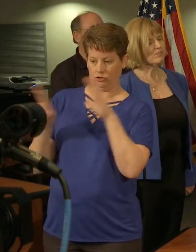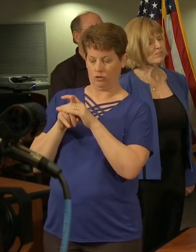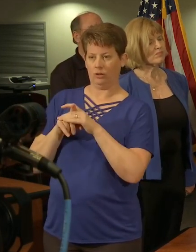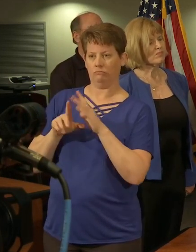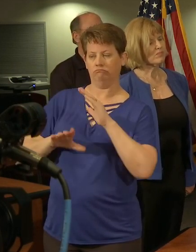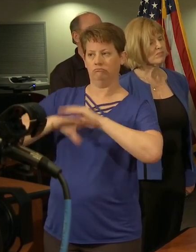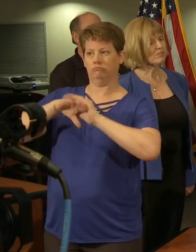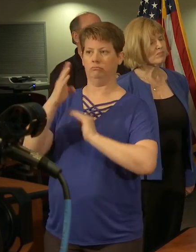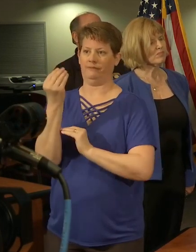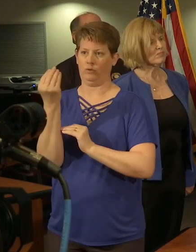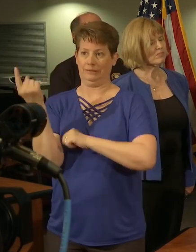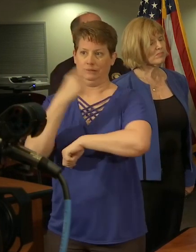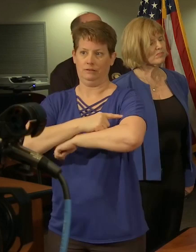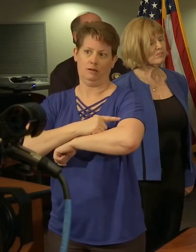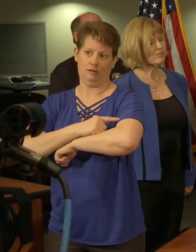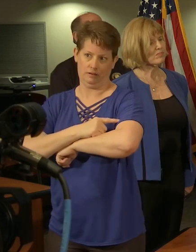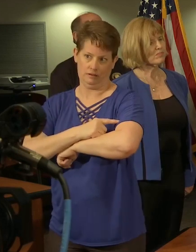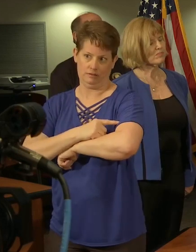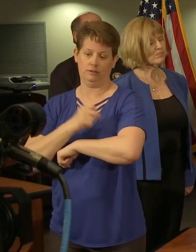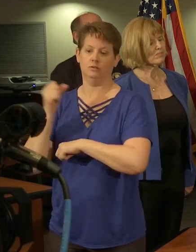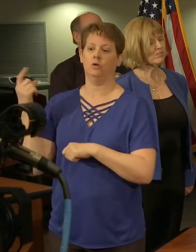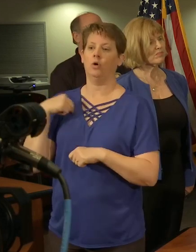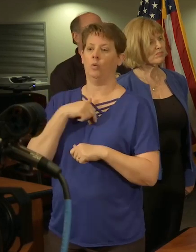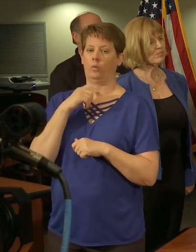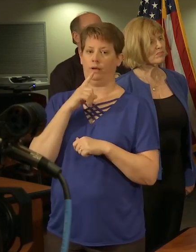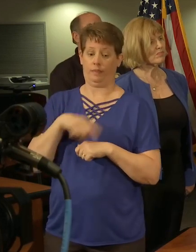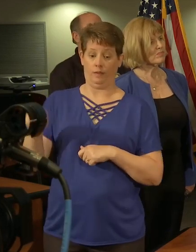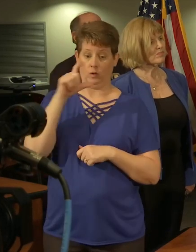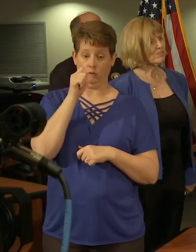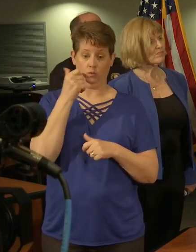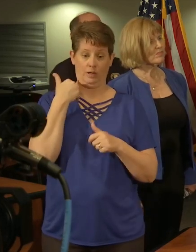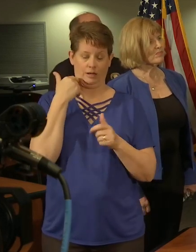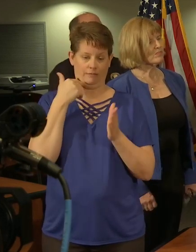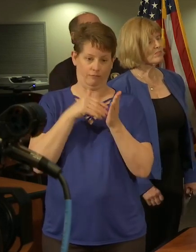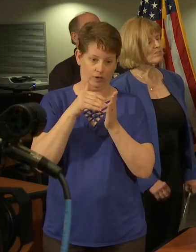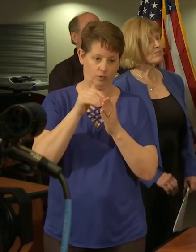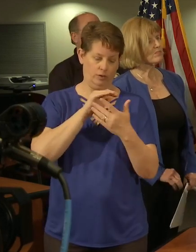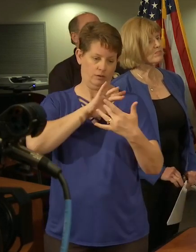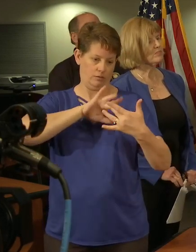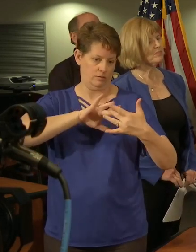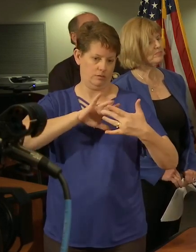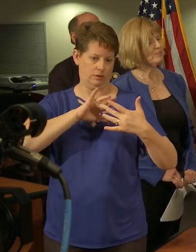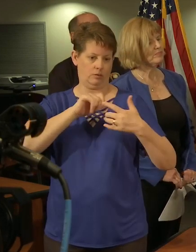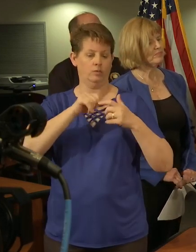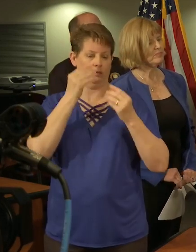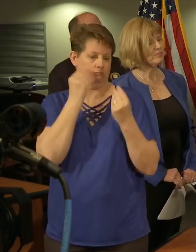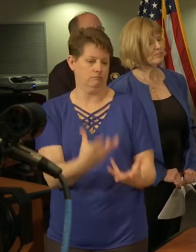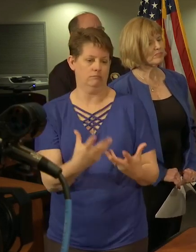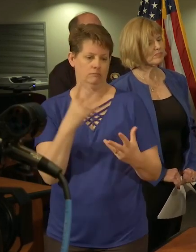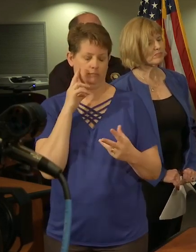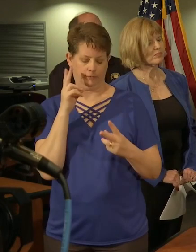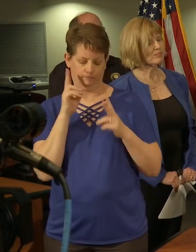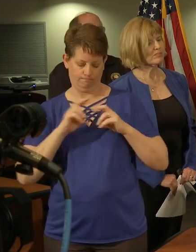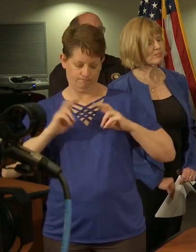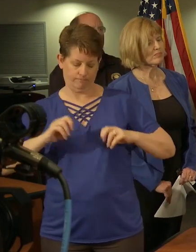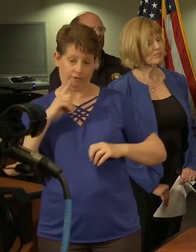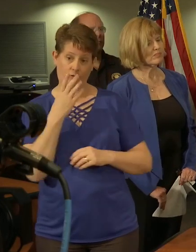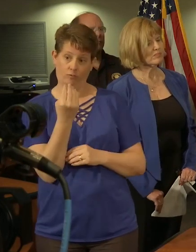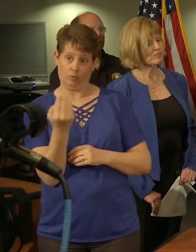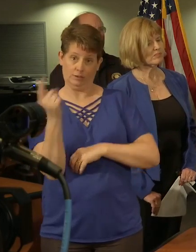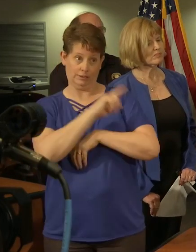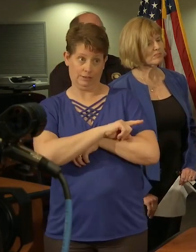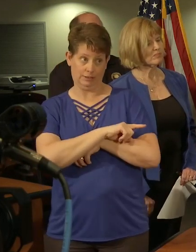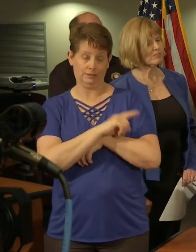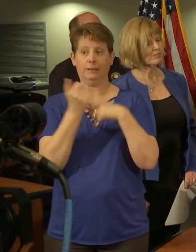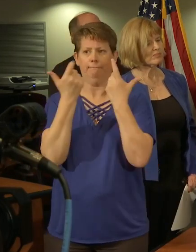we prioritize the close contacts of individuals and tell them to monitor for symptoms for 14 days. In large